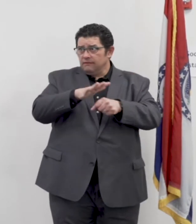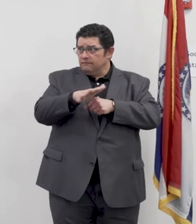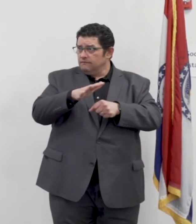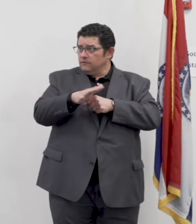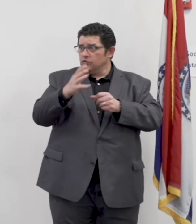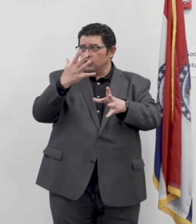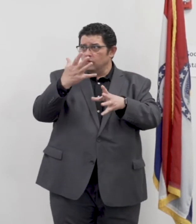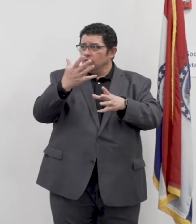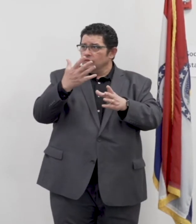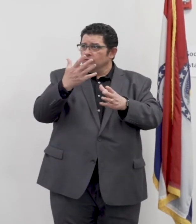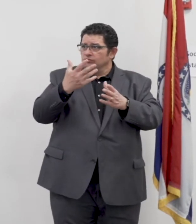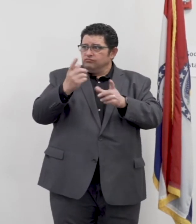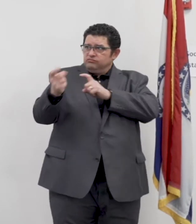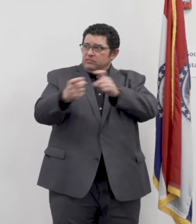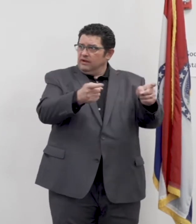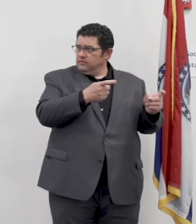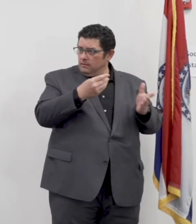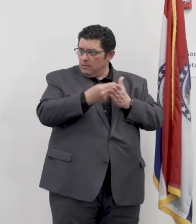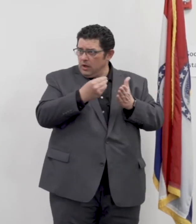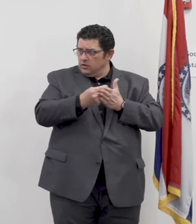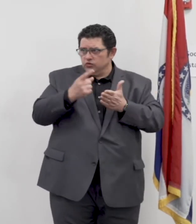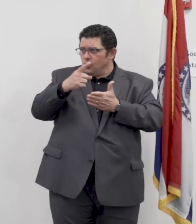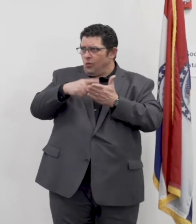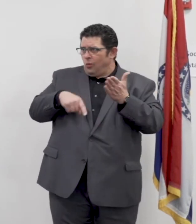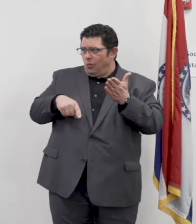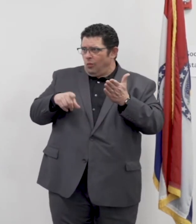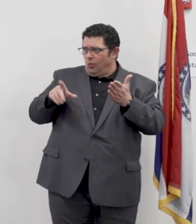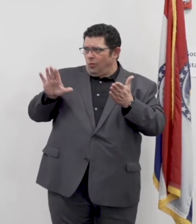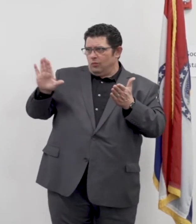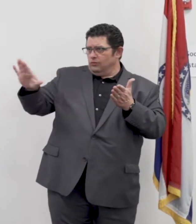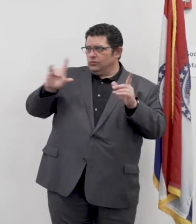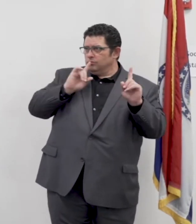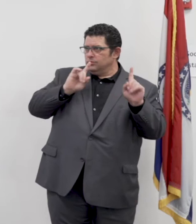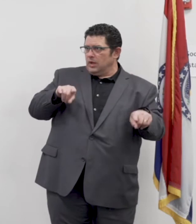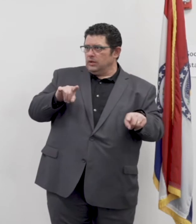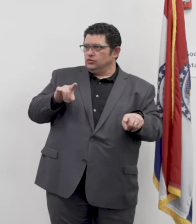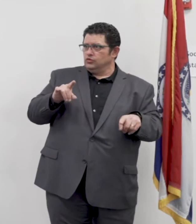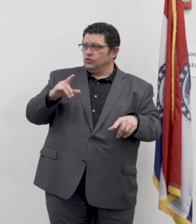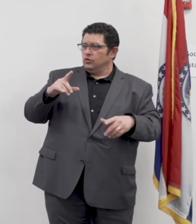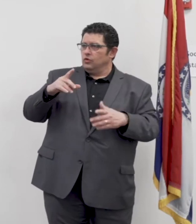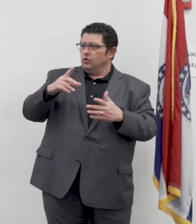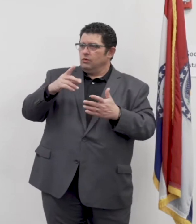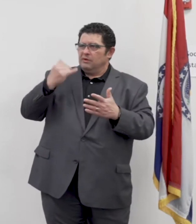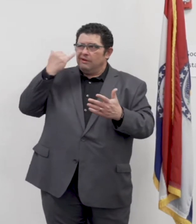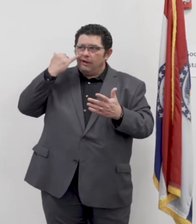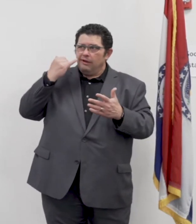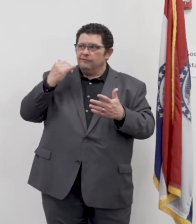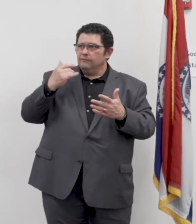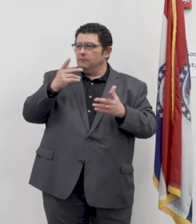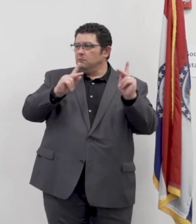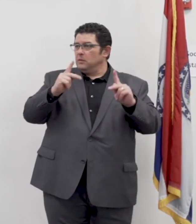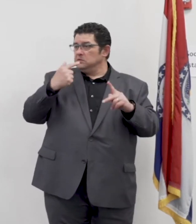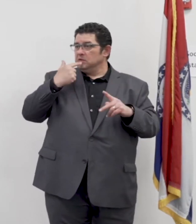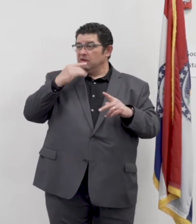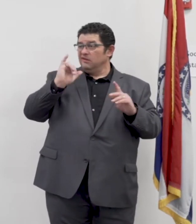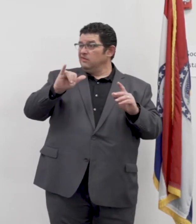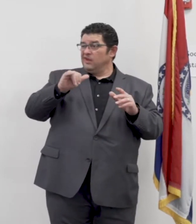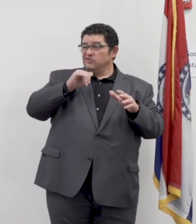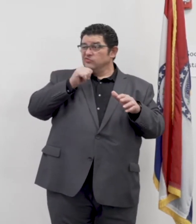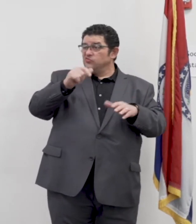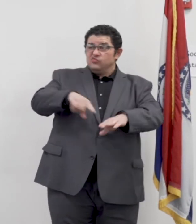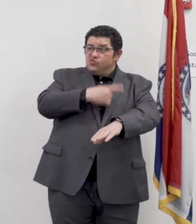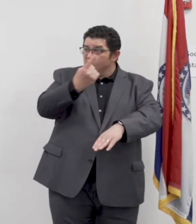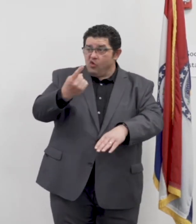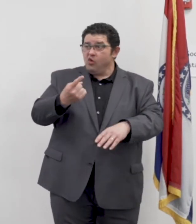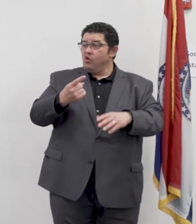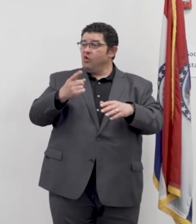businesses this money. What would you say to that this may not come in time to save some of these businesses from going